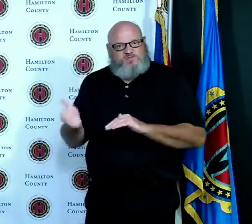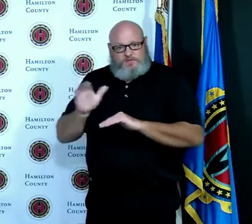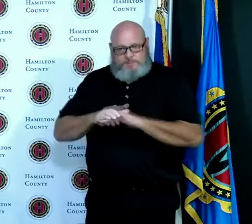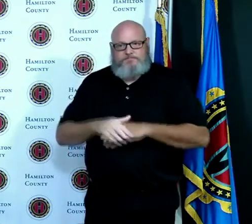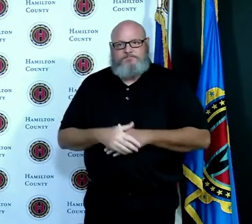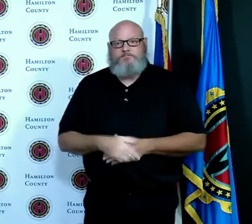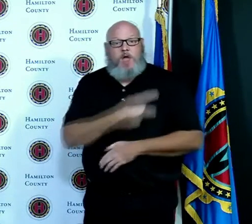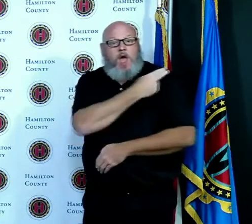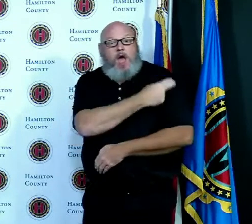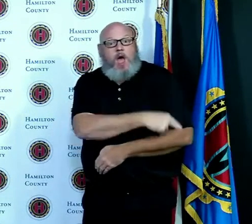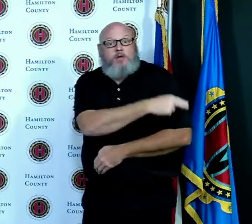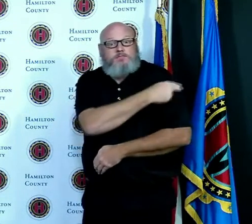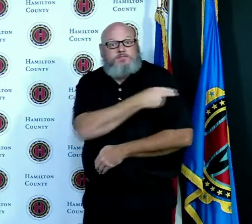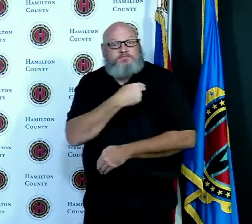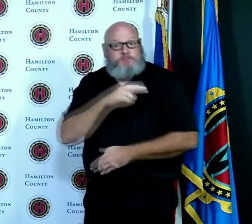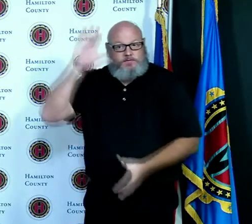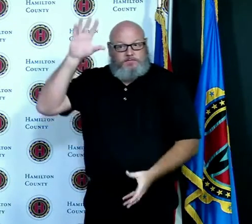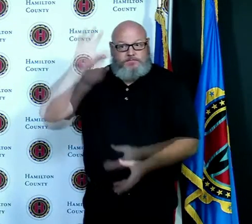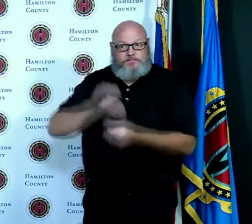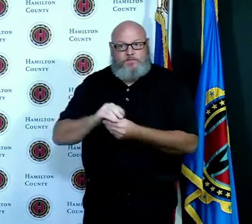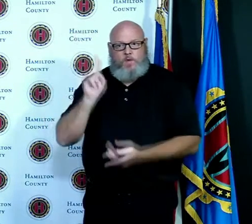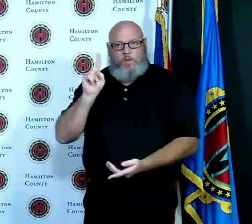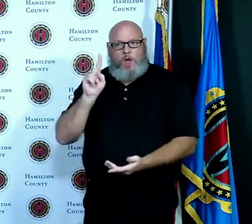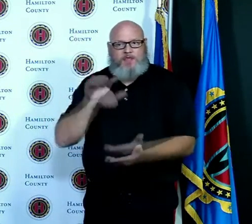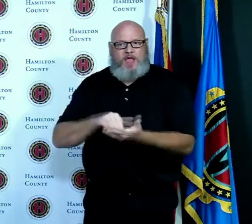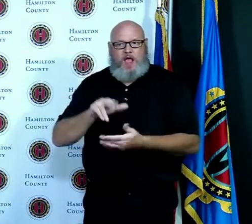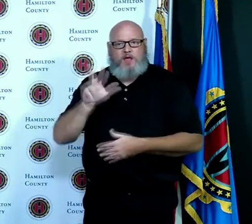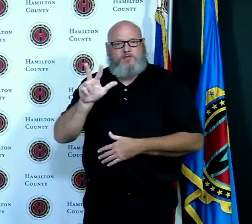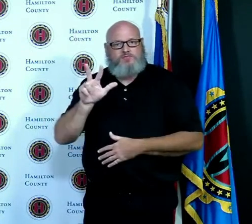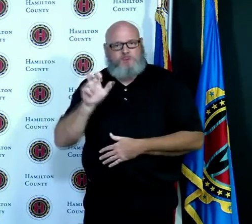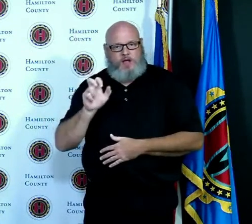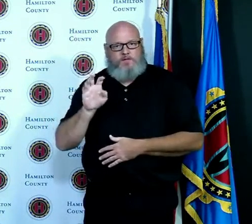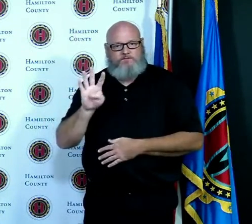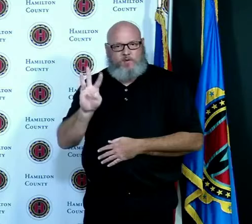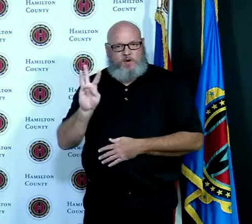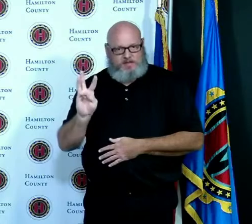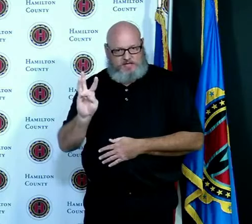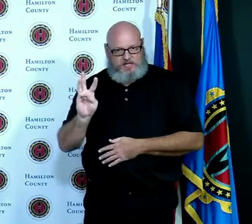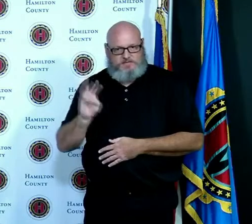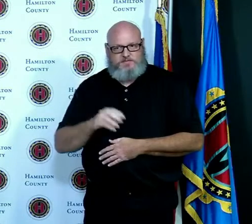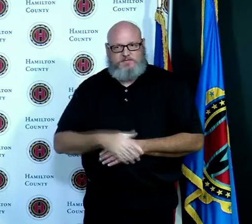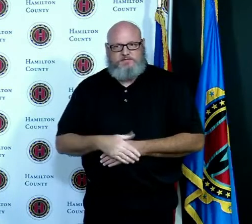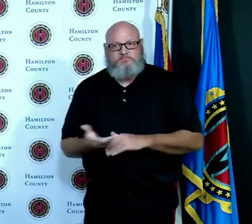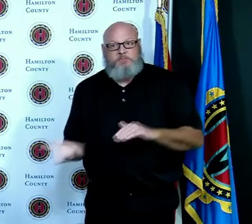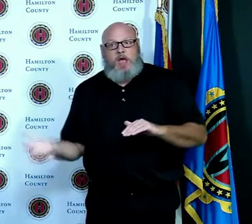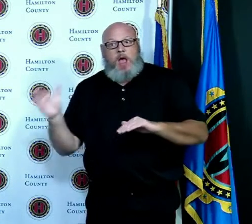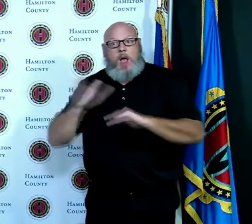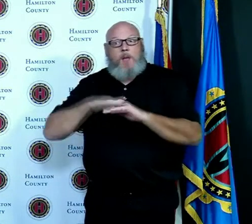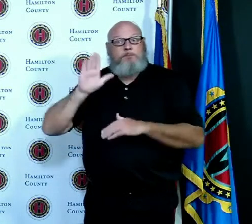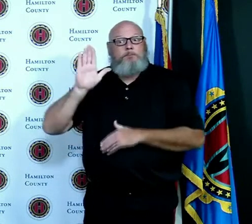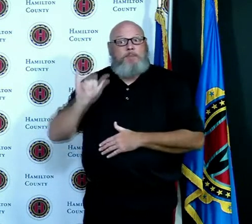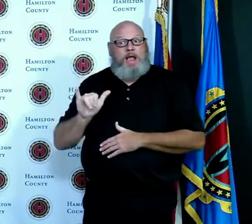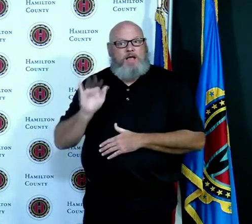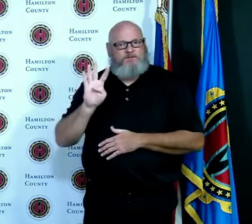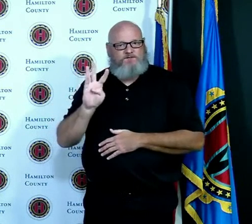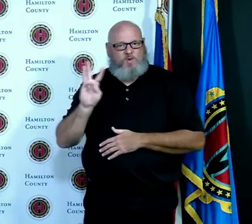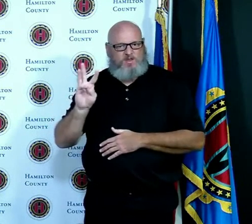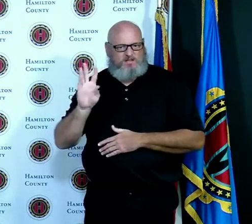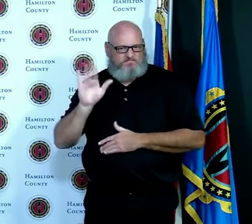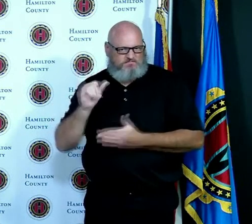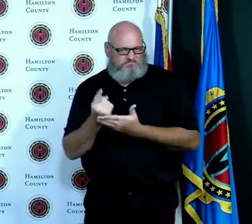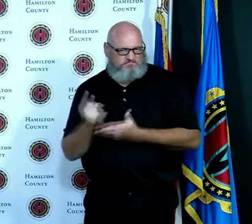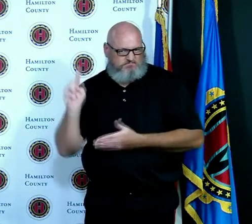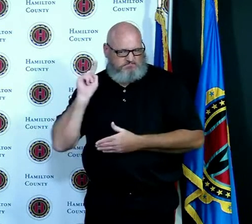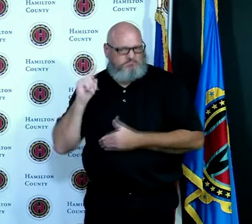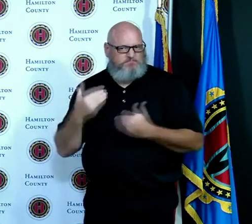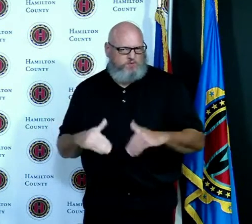1,346. The increase from last week is 46. And our death count is up at 351. That's an